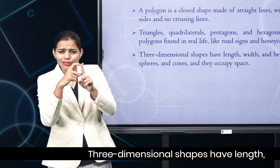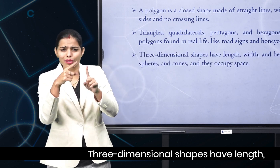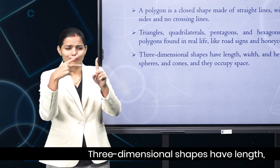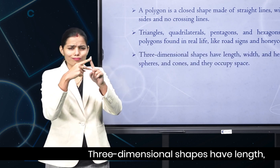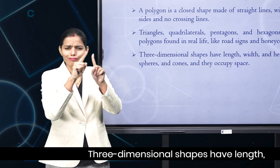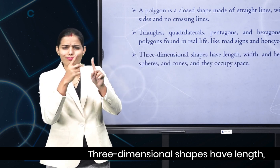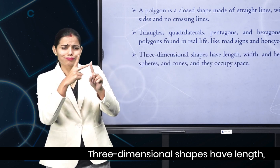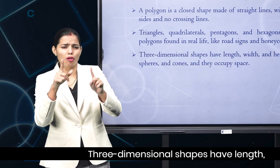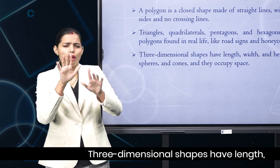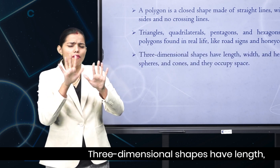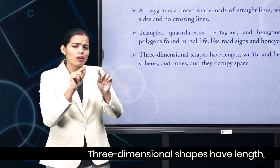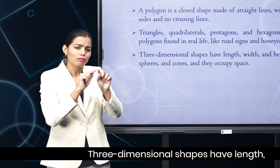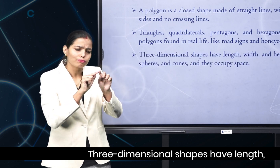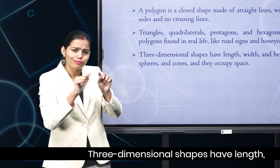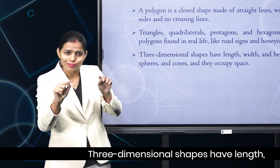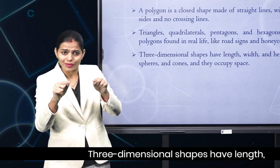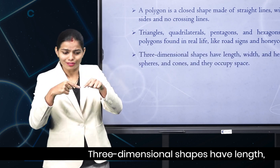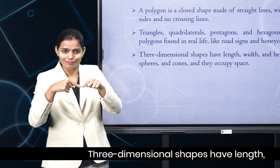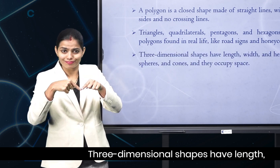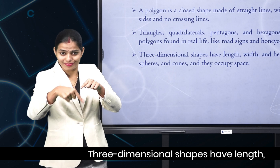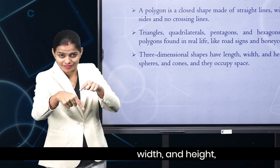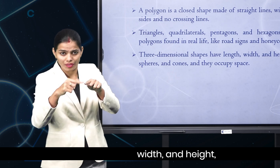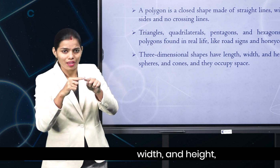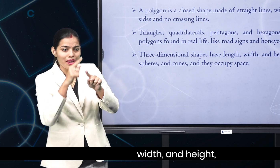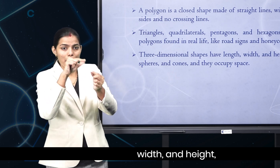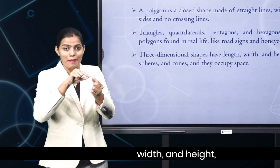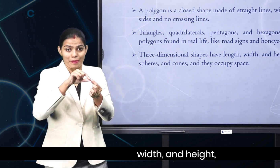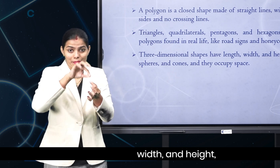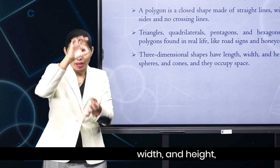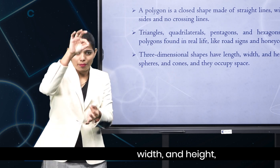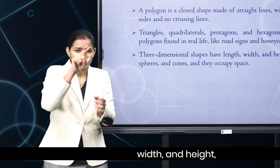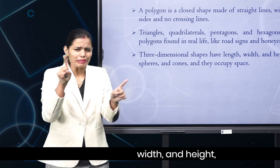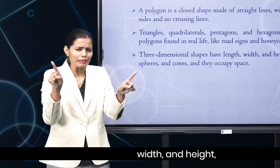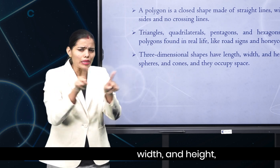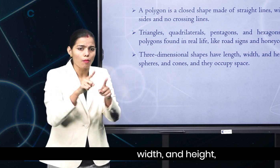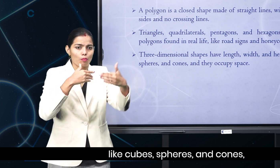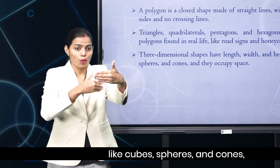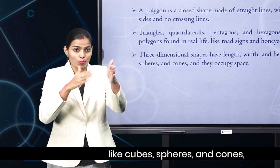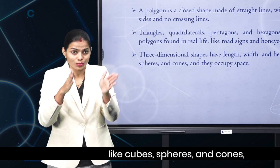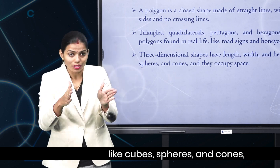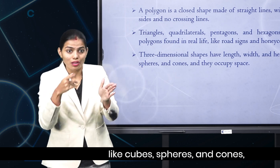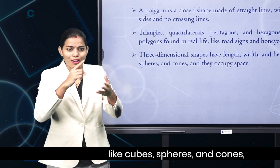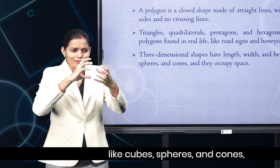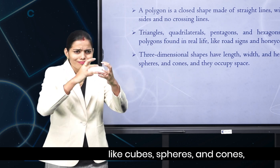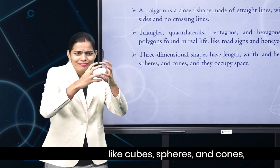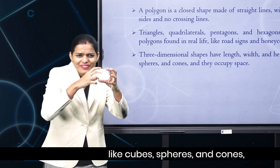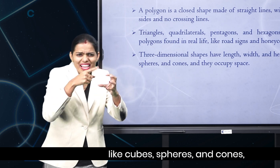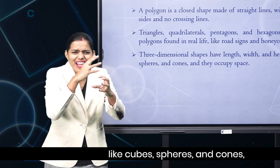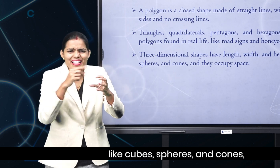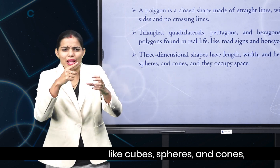Three-dimensional shapes have length, width and height, like cubes, spheres